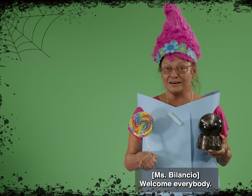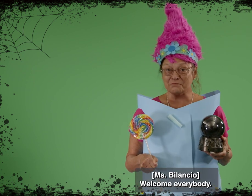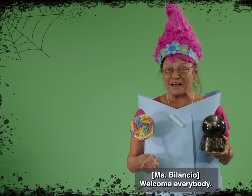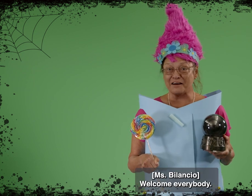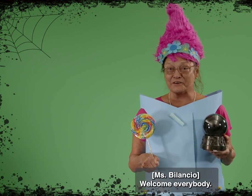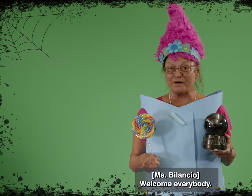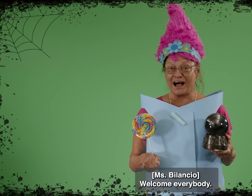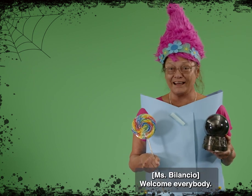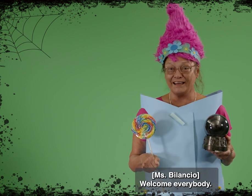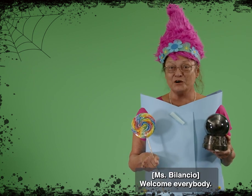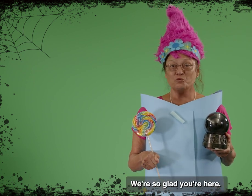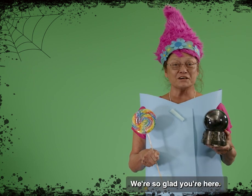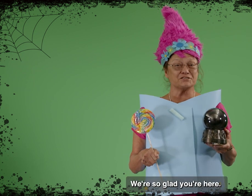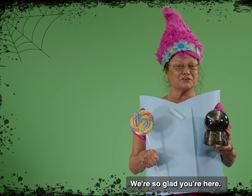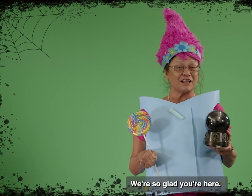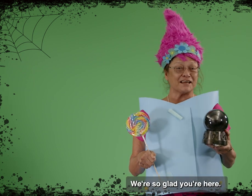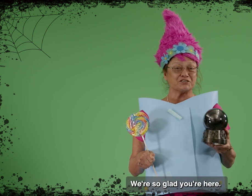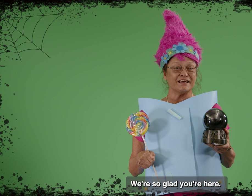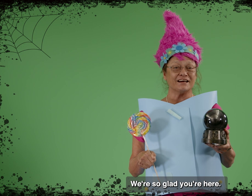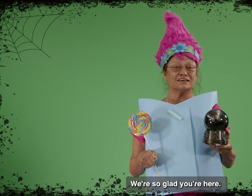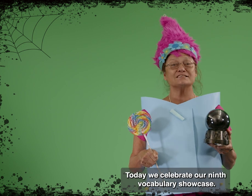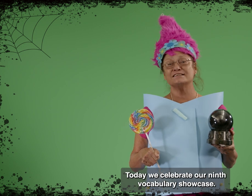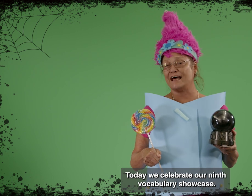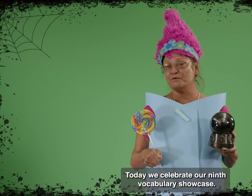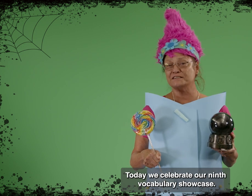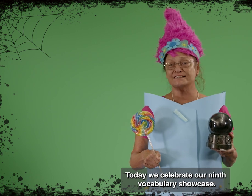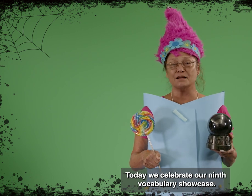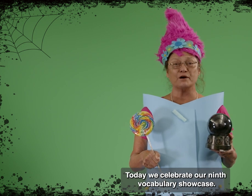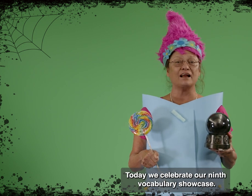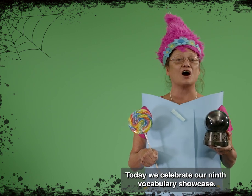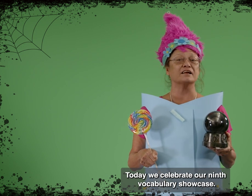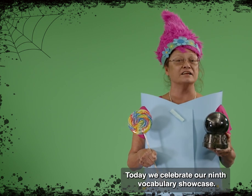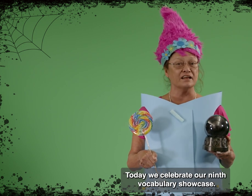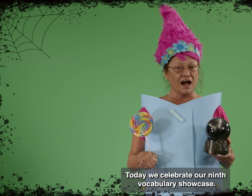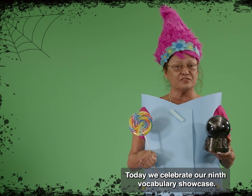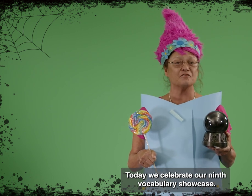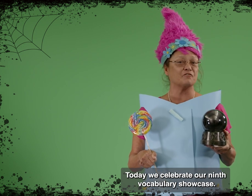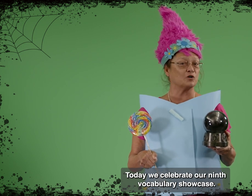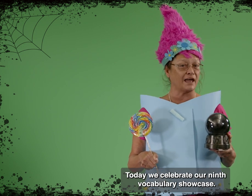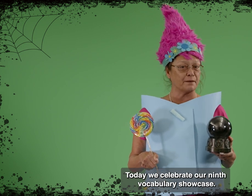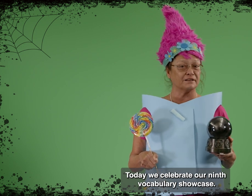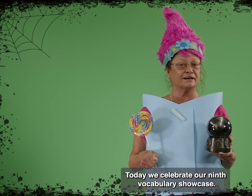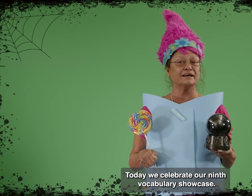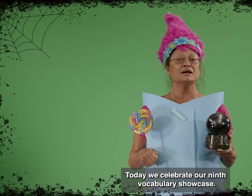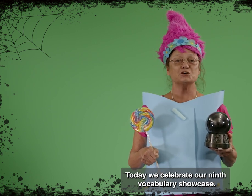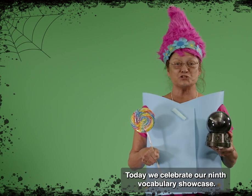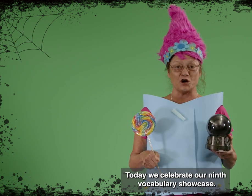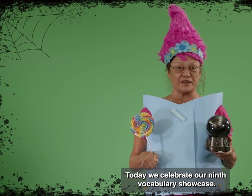Welcome, everybody. We're so glad you're here. Today we celebrate our 9th vocabulary